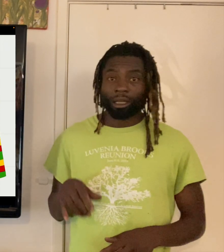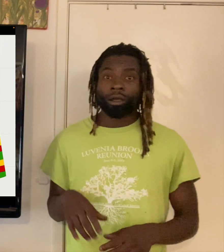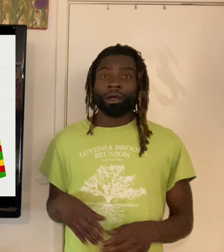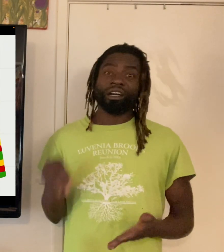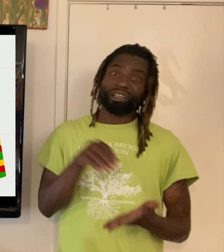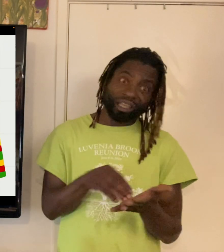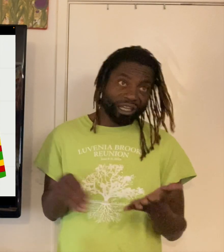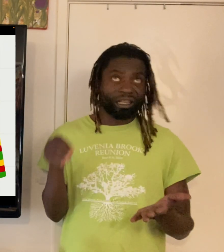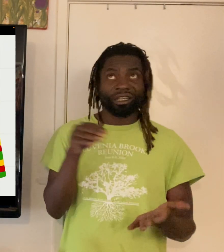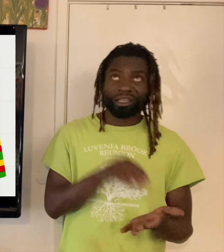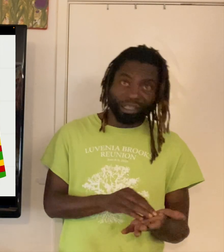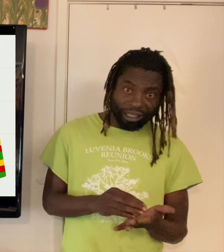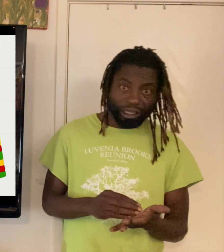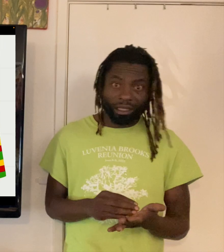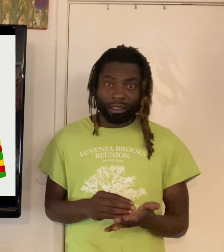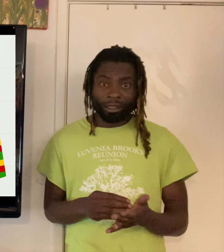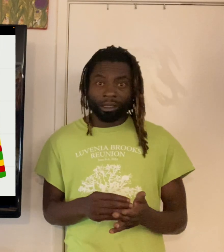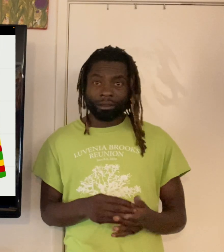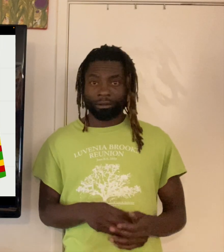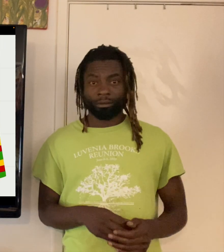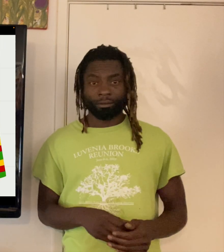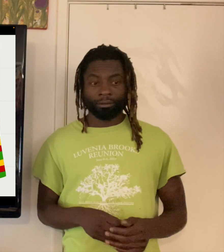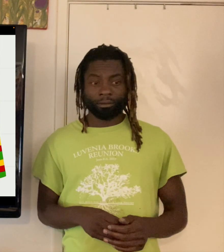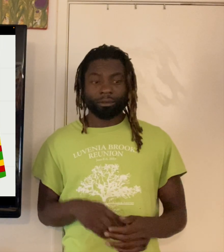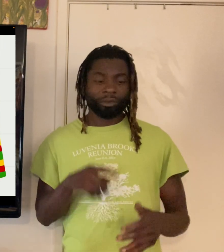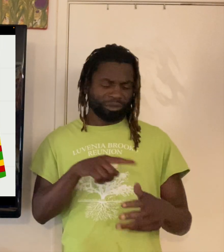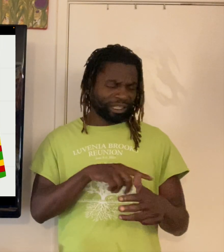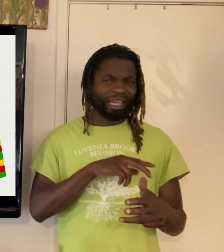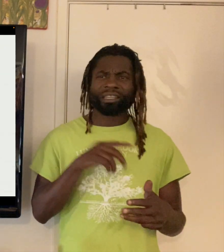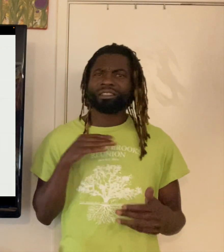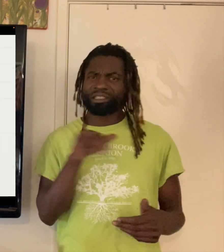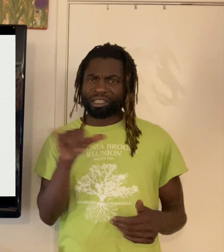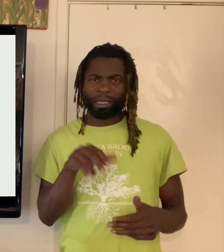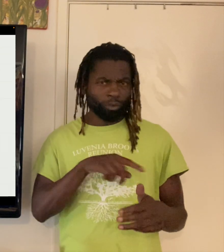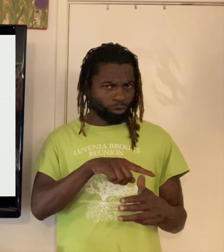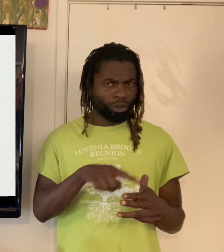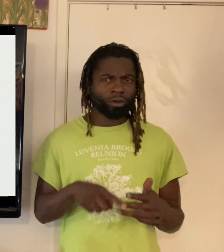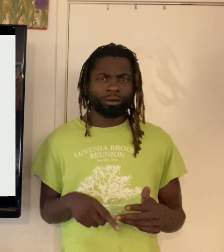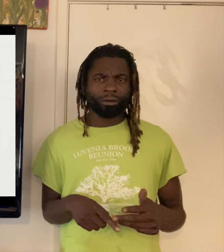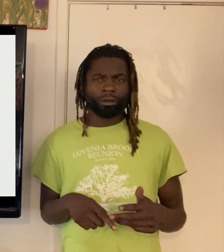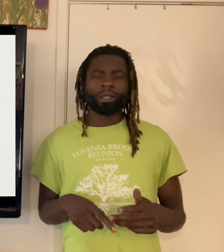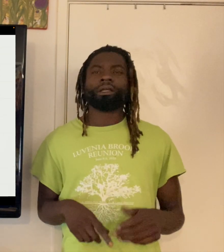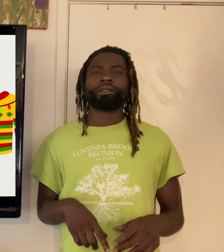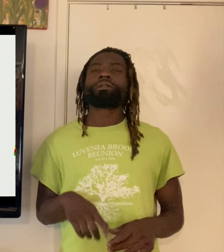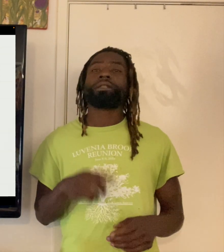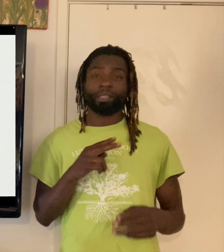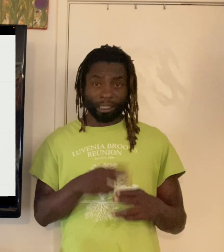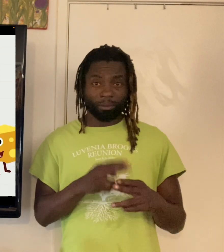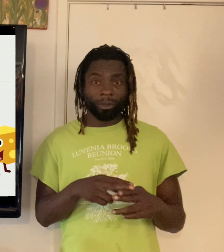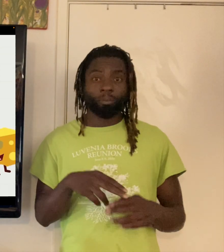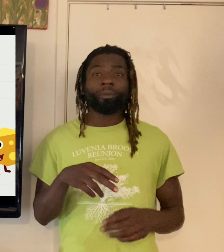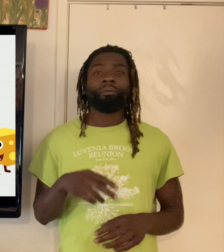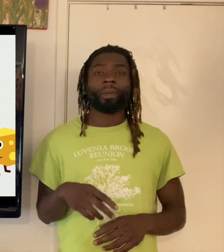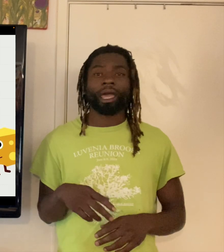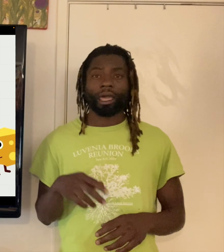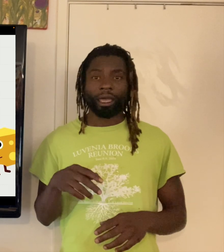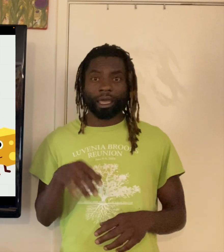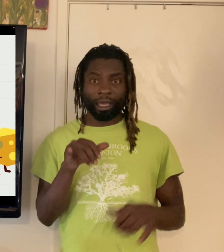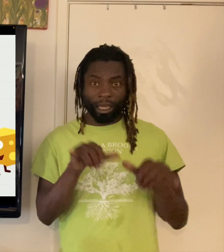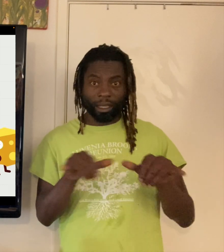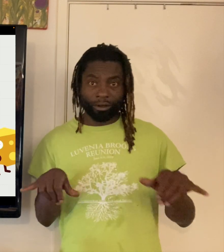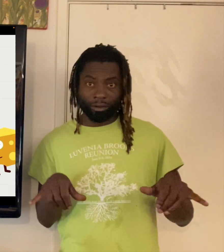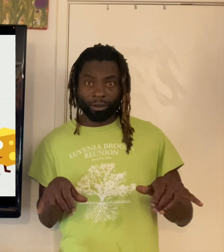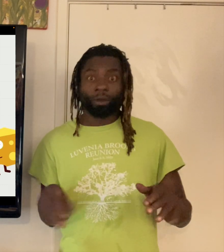again and in the same order, it is called a pattern. And a pattern always repeats.